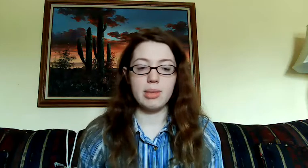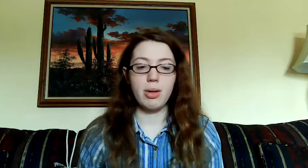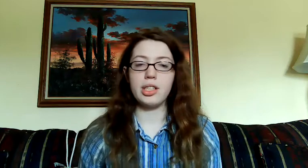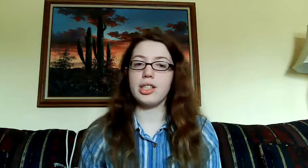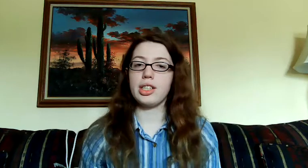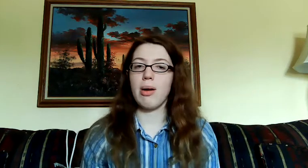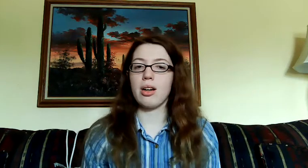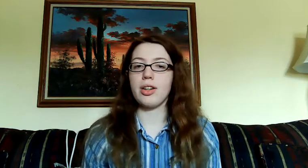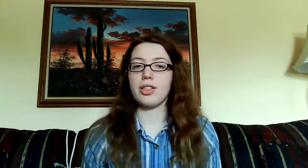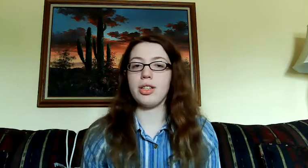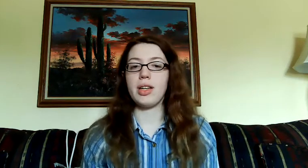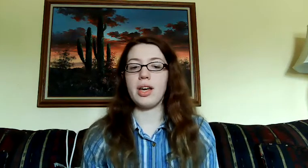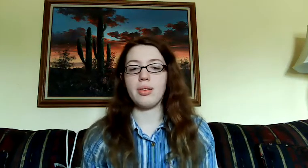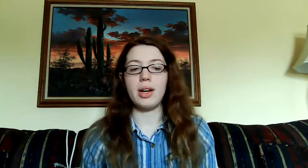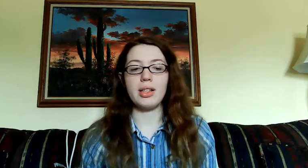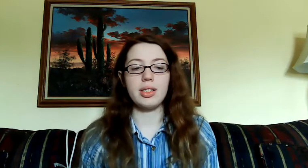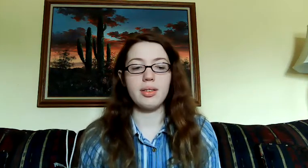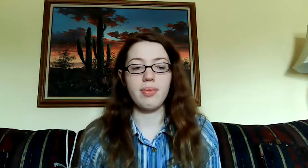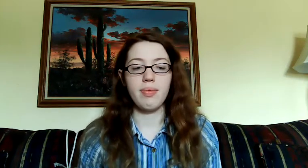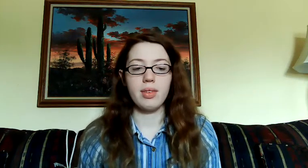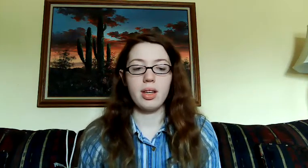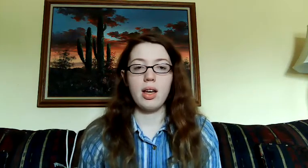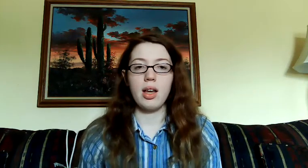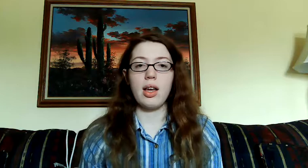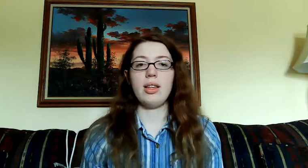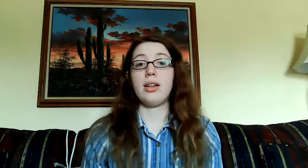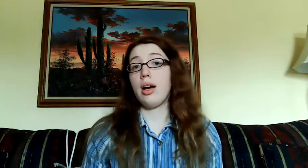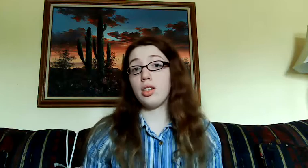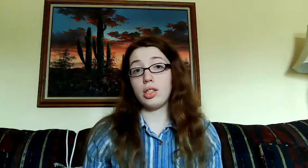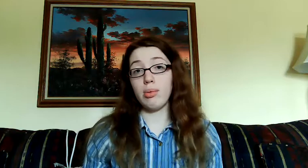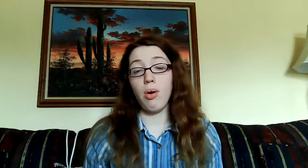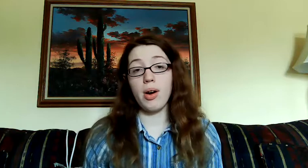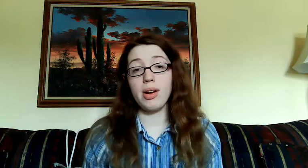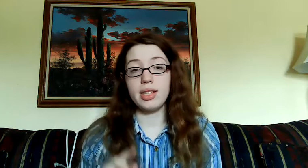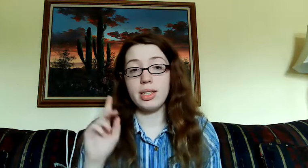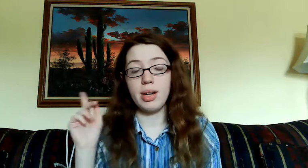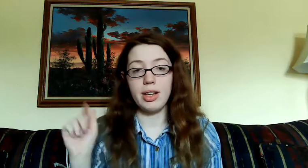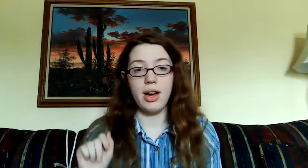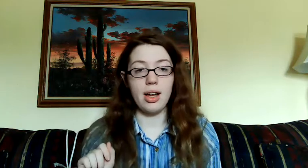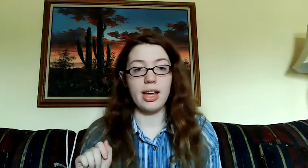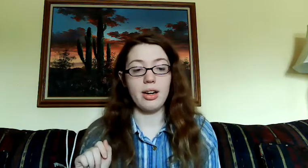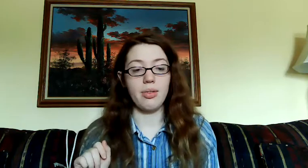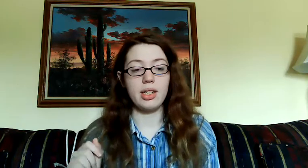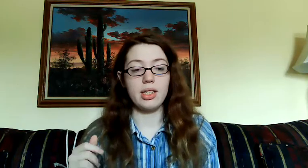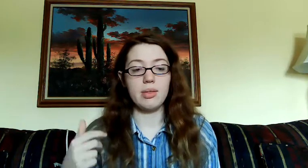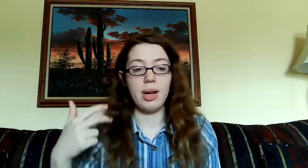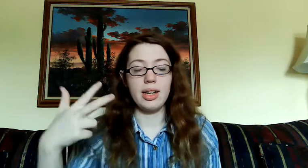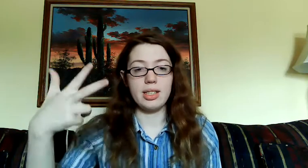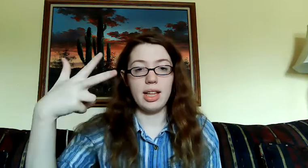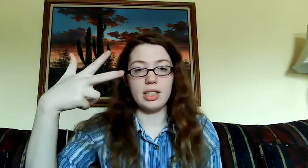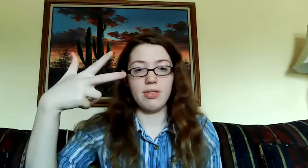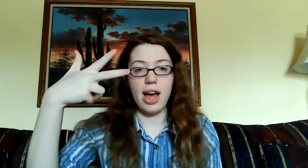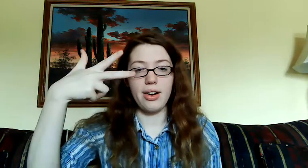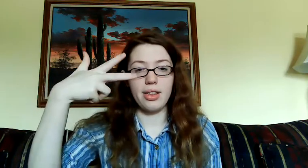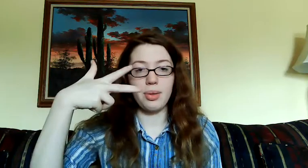just a smaller version of the other ones. And then also important, this is one of the non-letter ones, but is classifier 3,